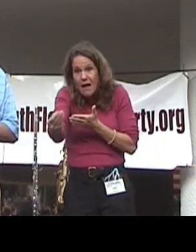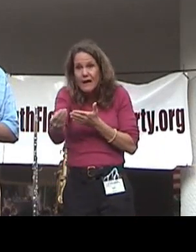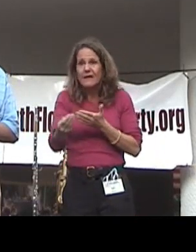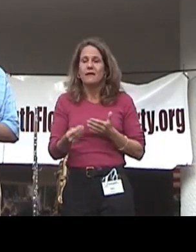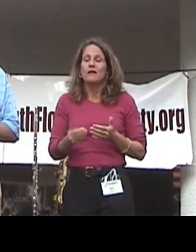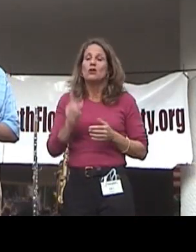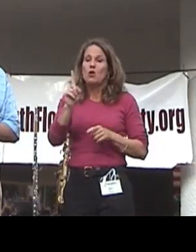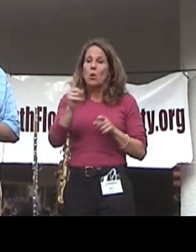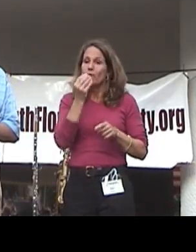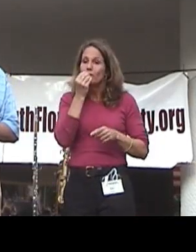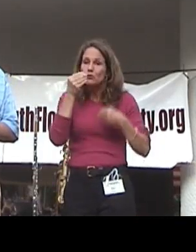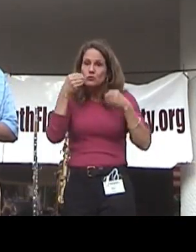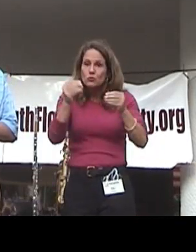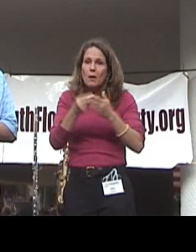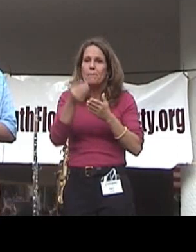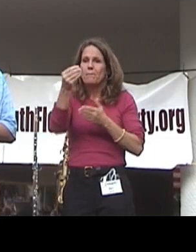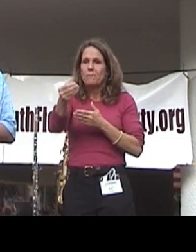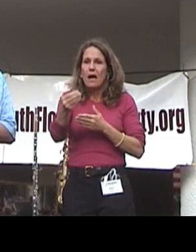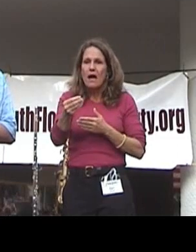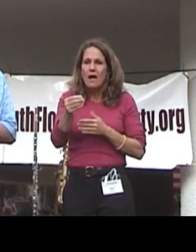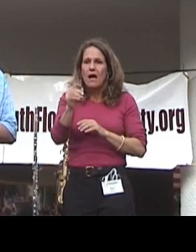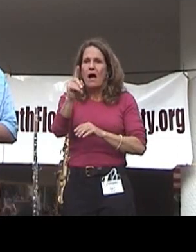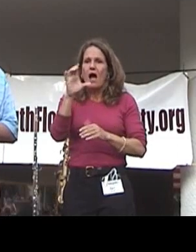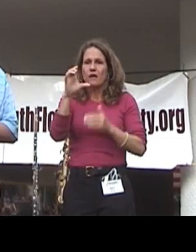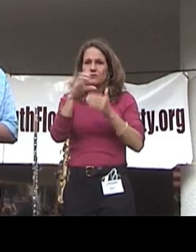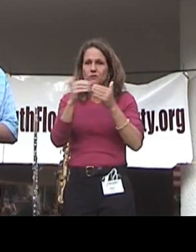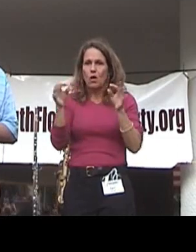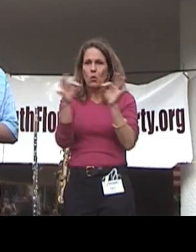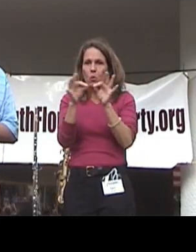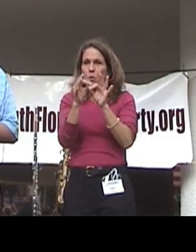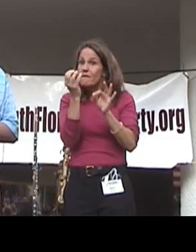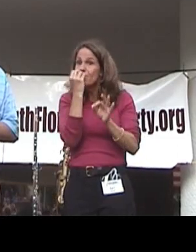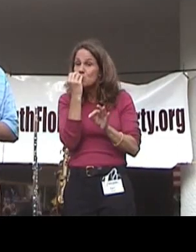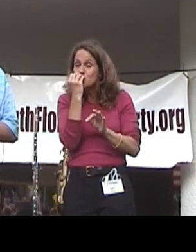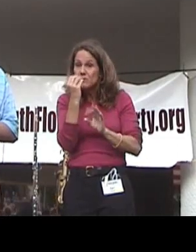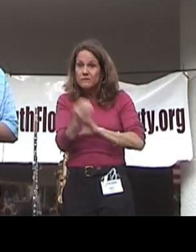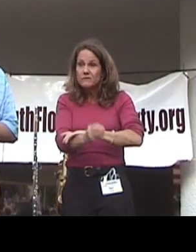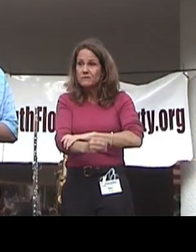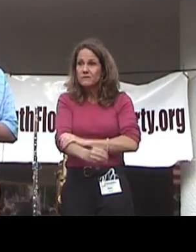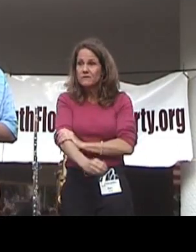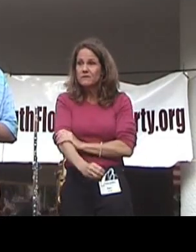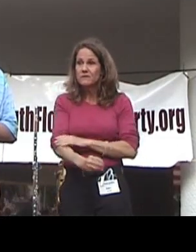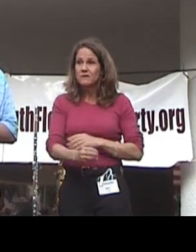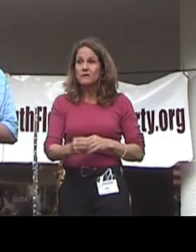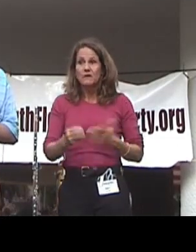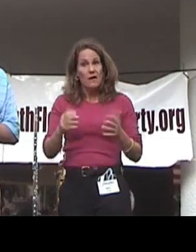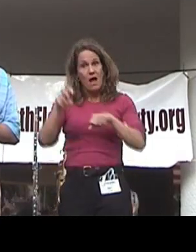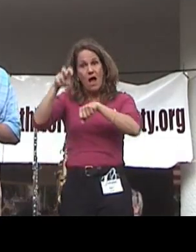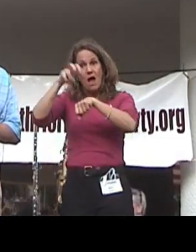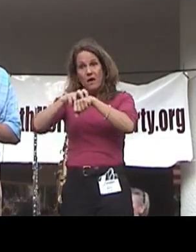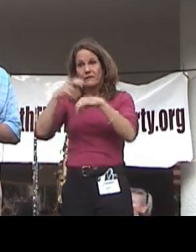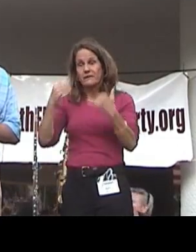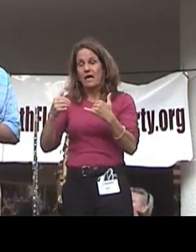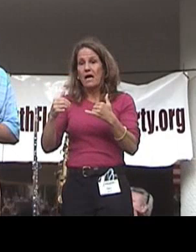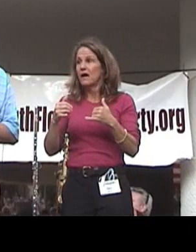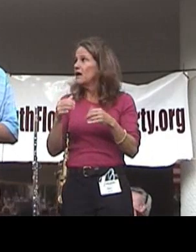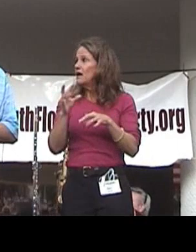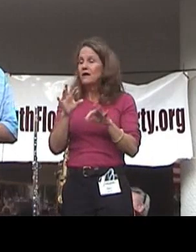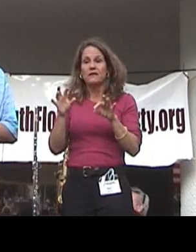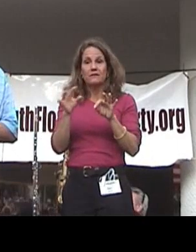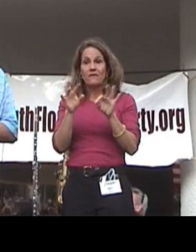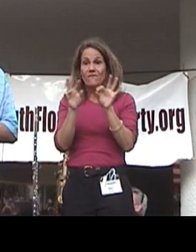the grocery store and buy $100 worth of goods, in Ireland today, the value-added